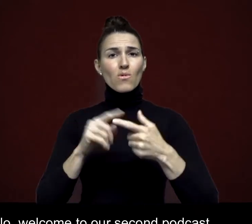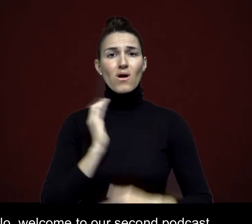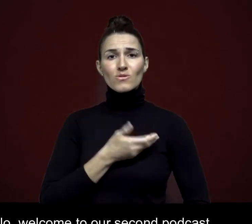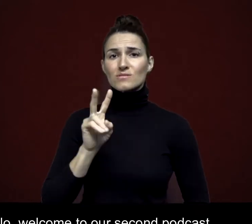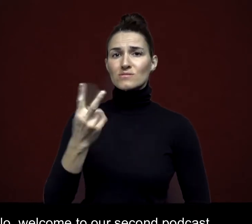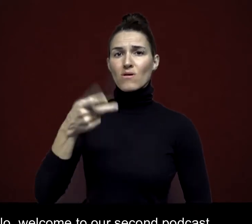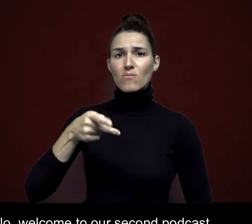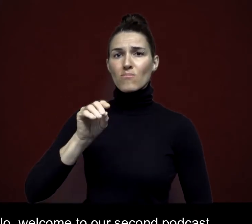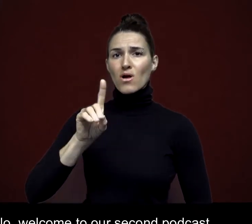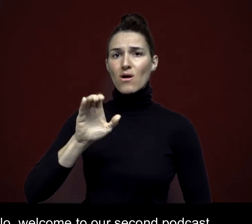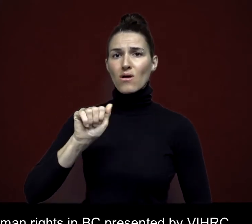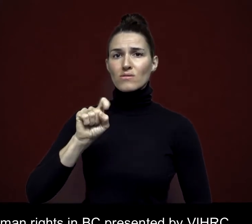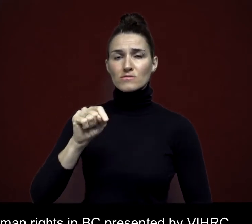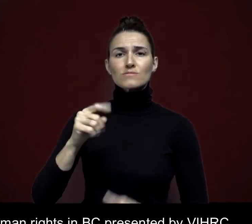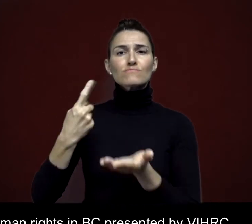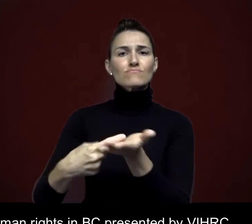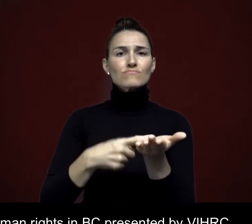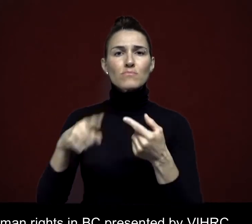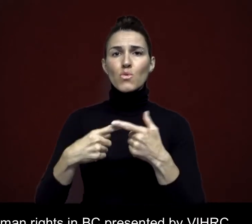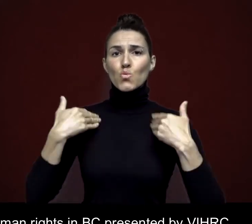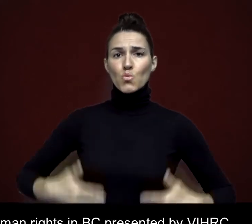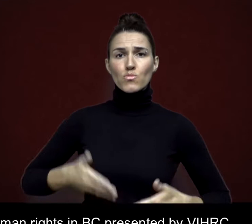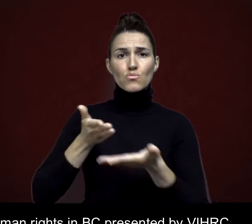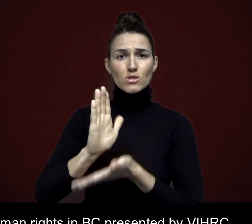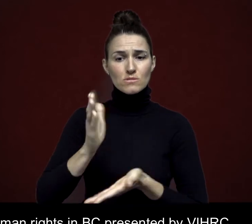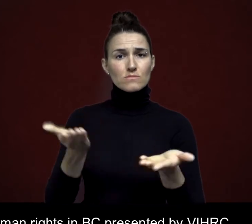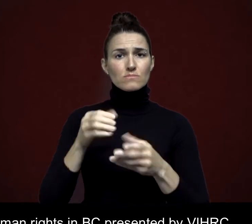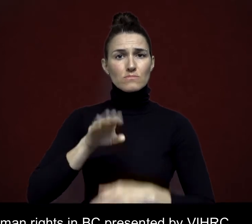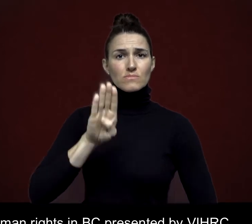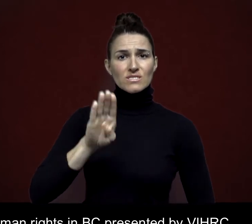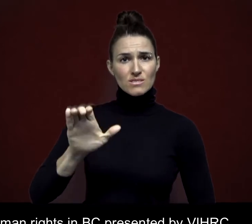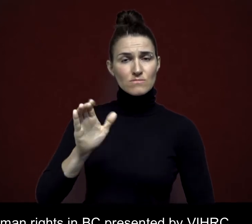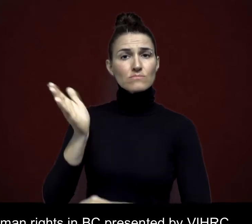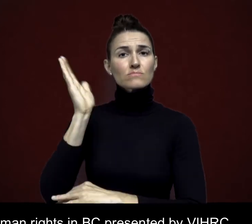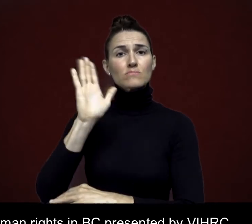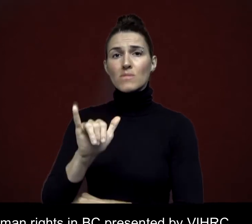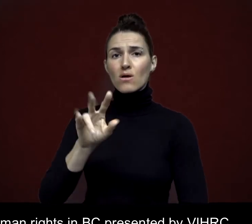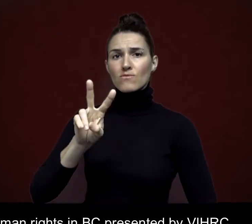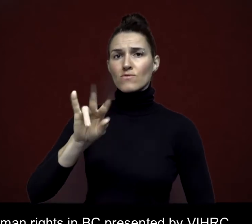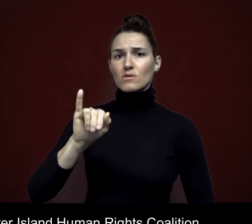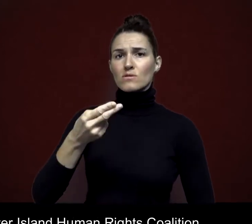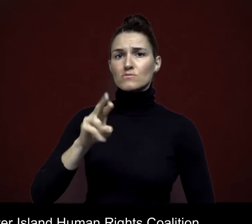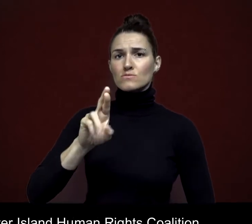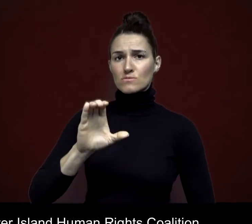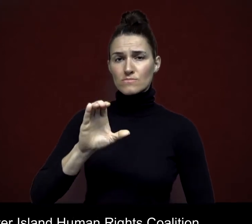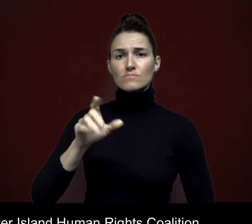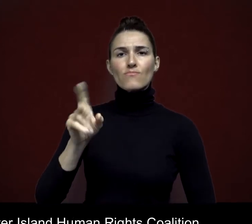Welcome to our second podcast exploring human rights in BC, presented by VIHRC, the Vancouver Island